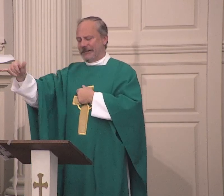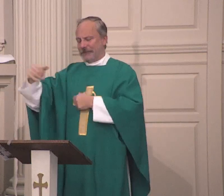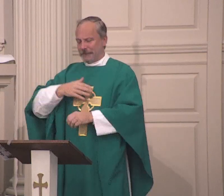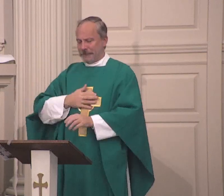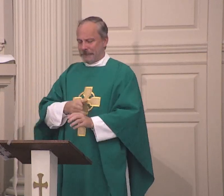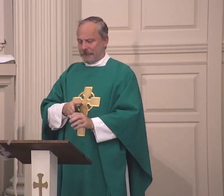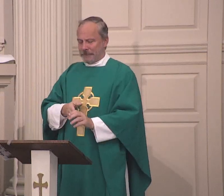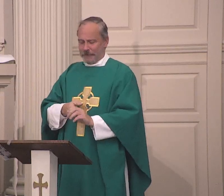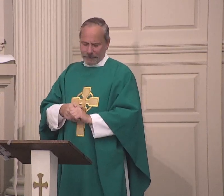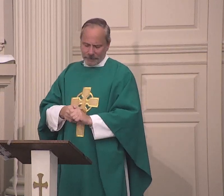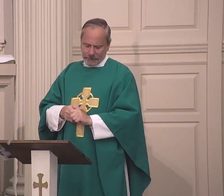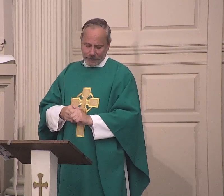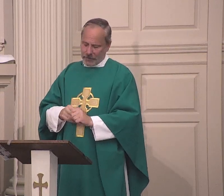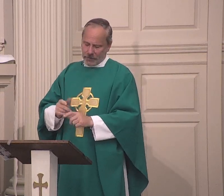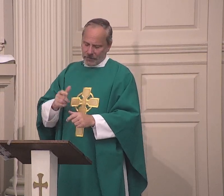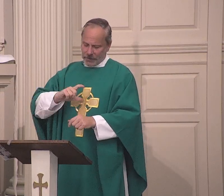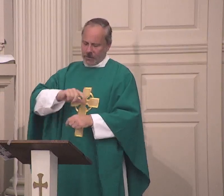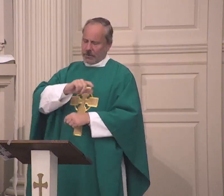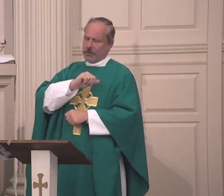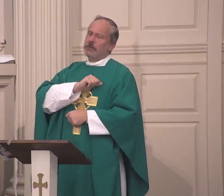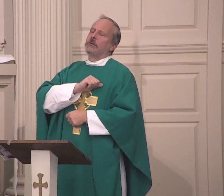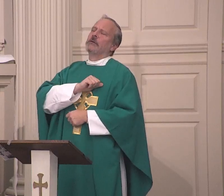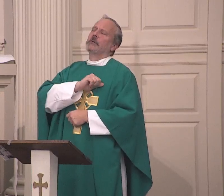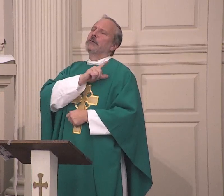sins, and bring us to everlasting life.